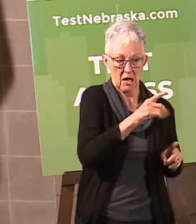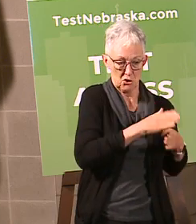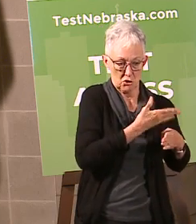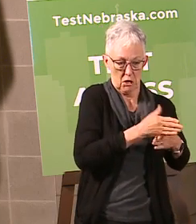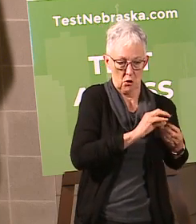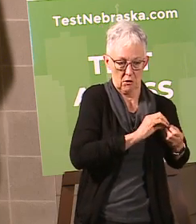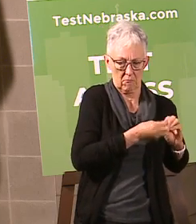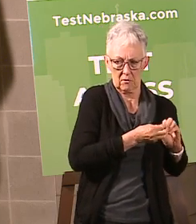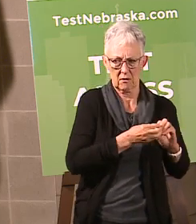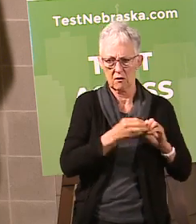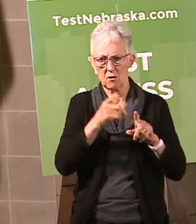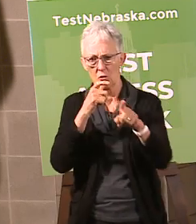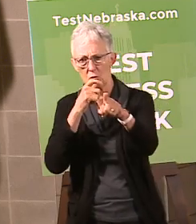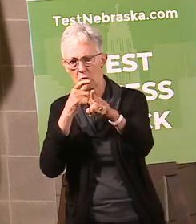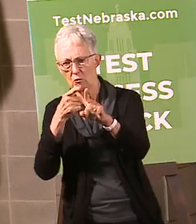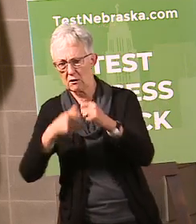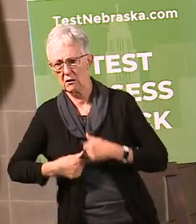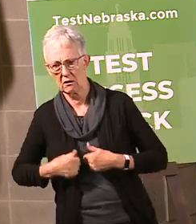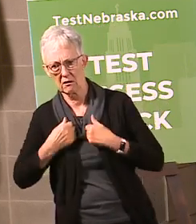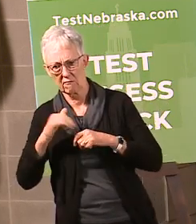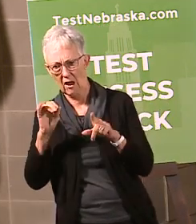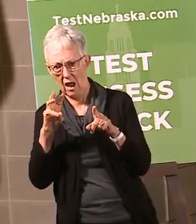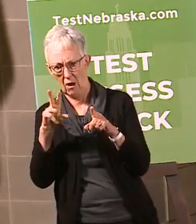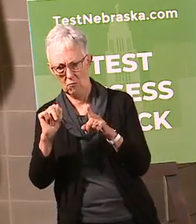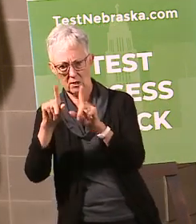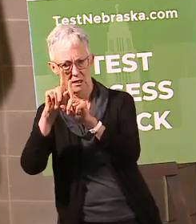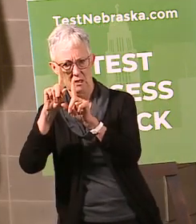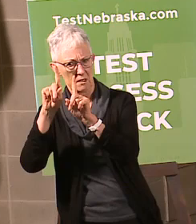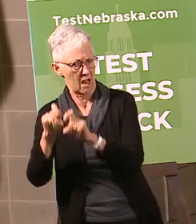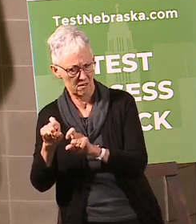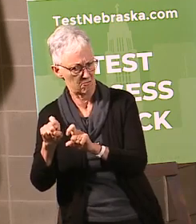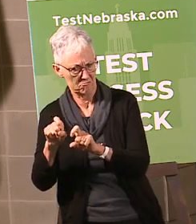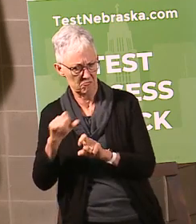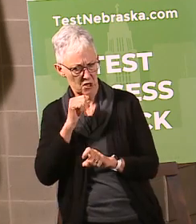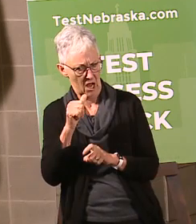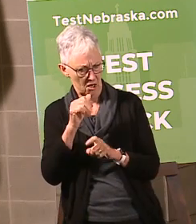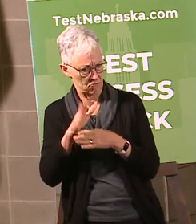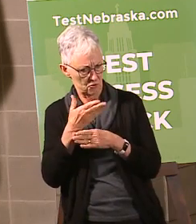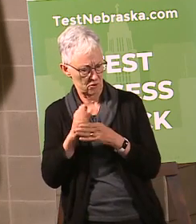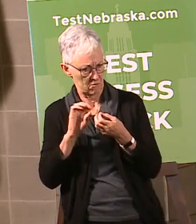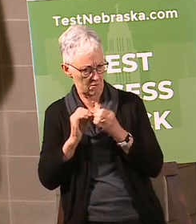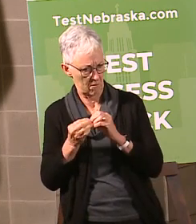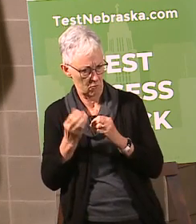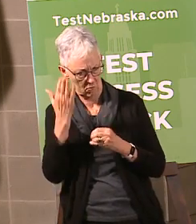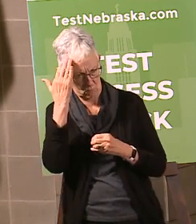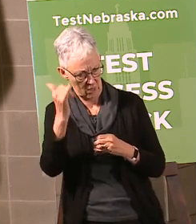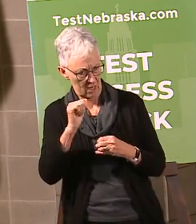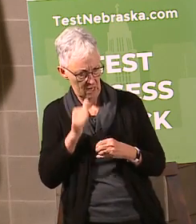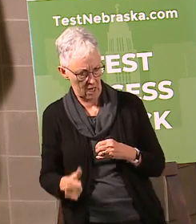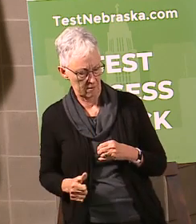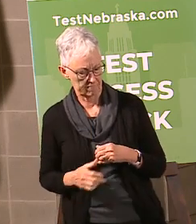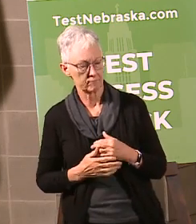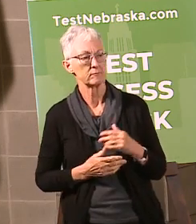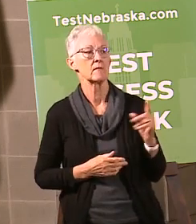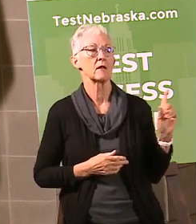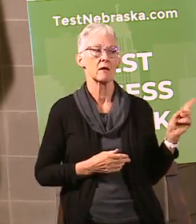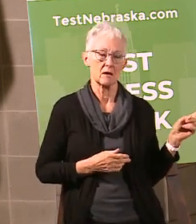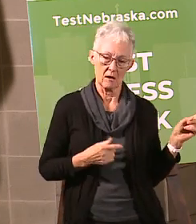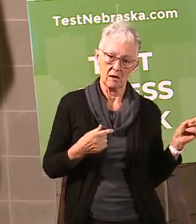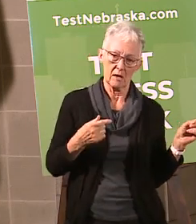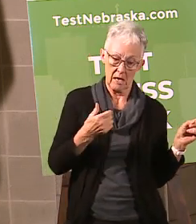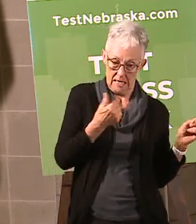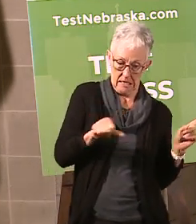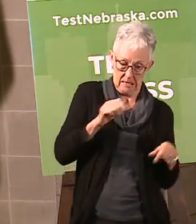states? So as I mentioned earlier, whenever we bring on a new lab, we have to integrate them into our data stream and verify the data and all, make sure that all